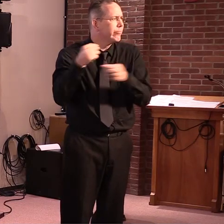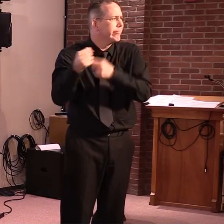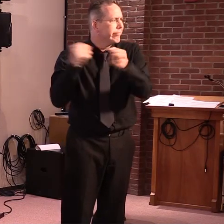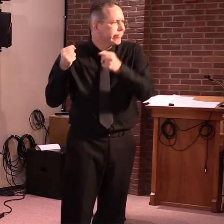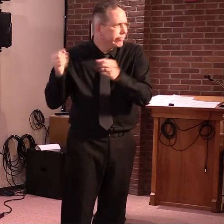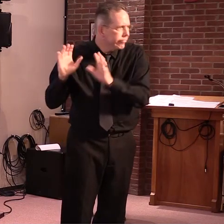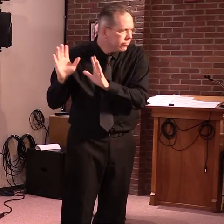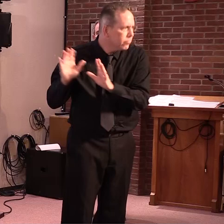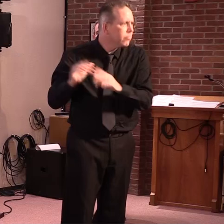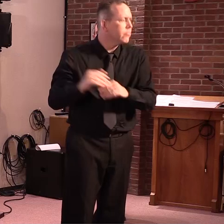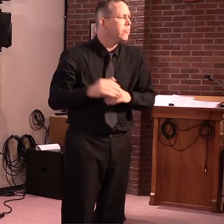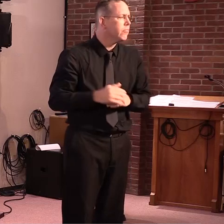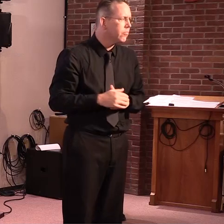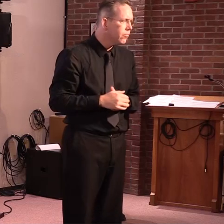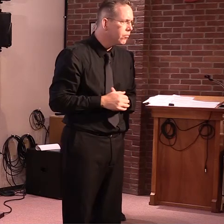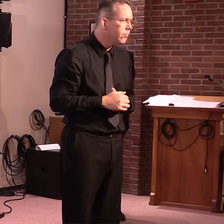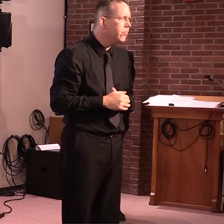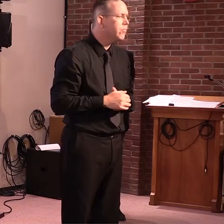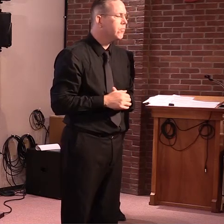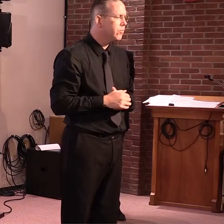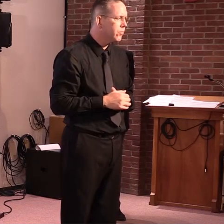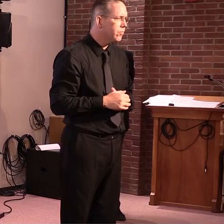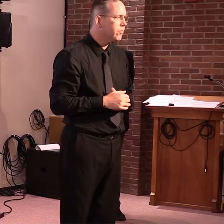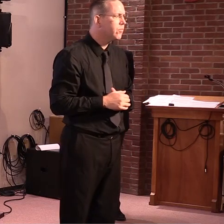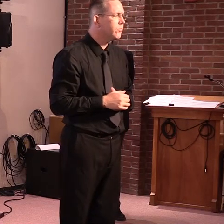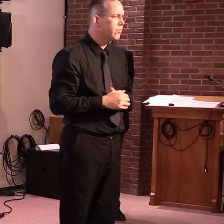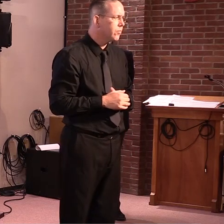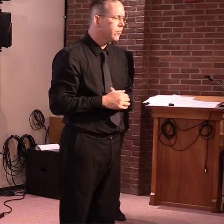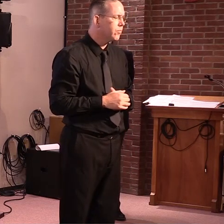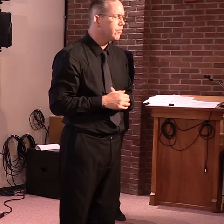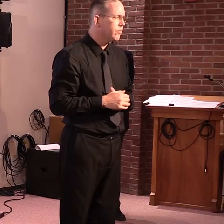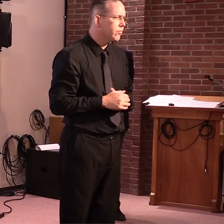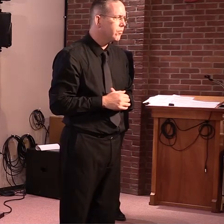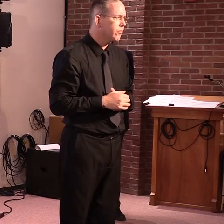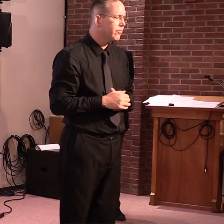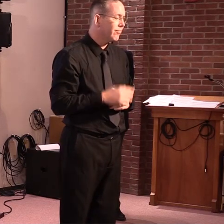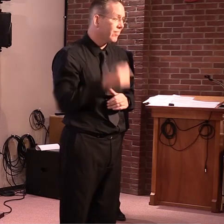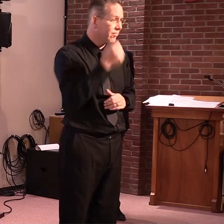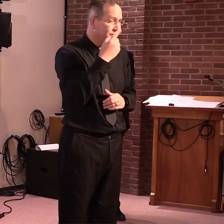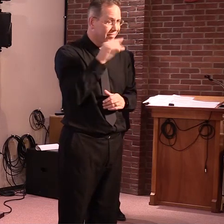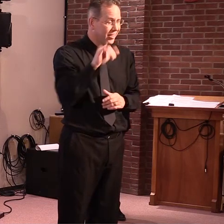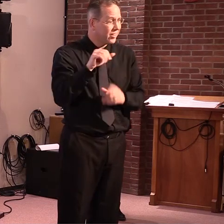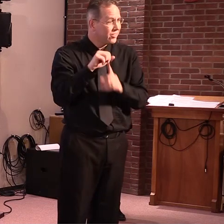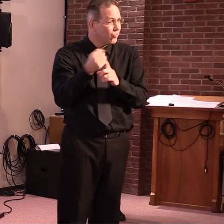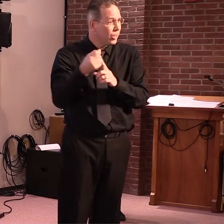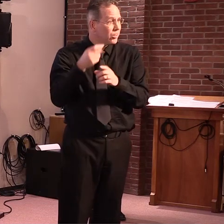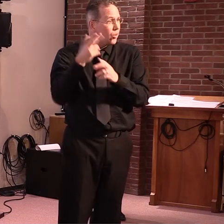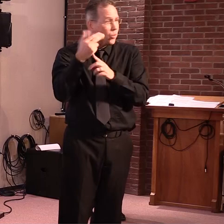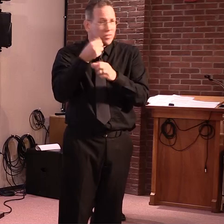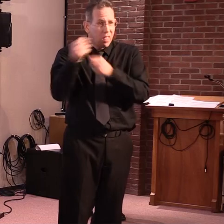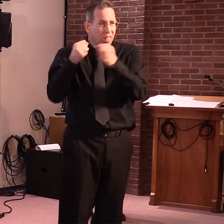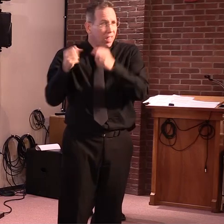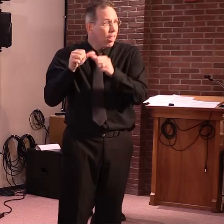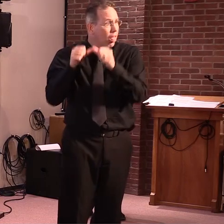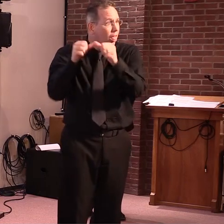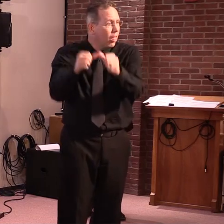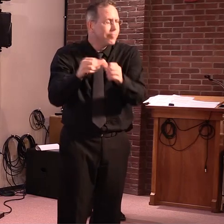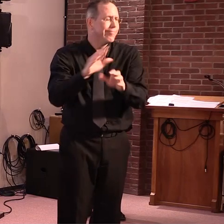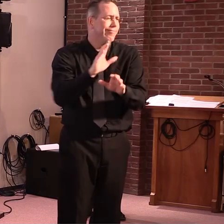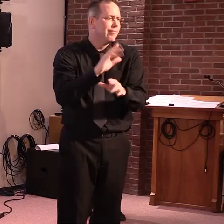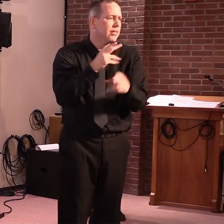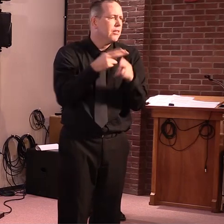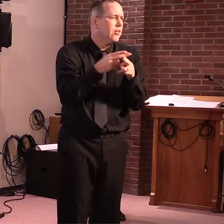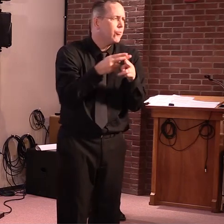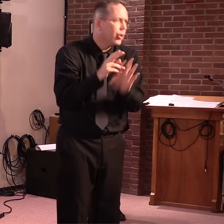that system, as I mentioned on Monday, is unsustainable. In fact, if you annualize that cost, it's about